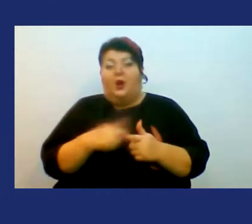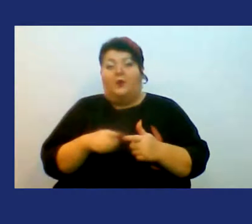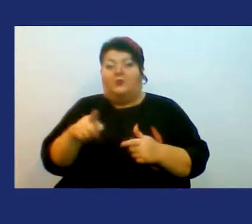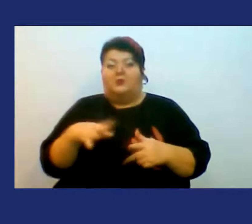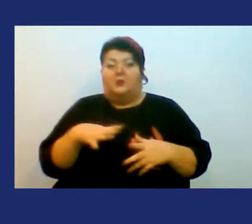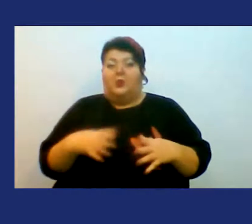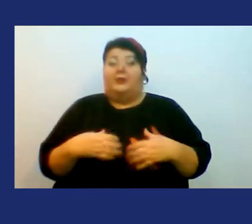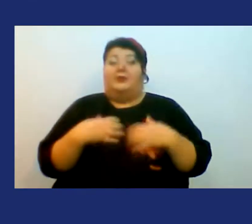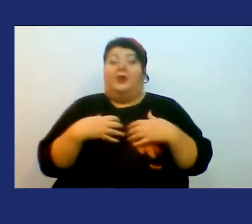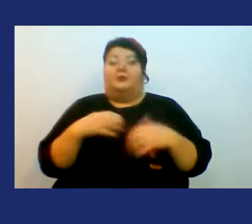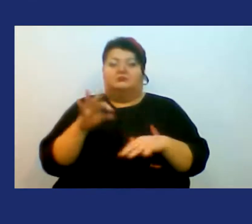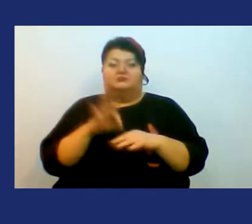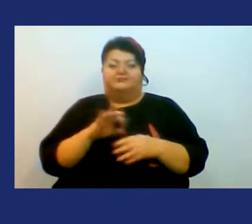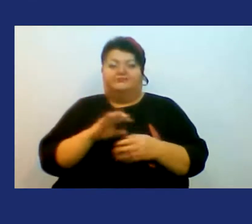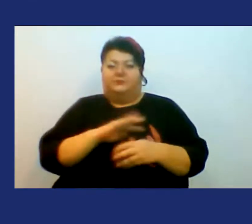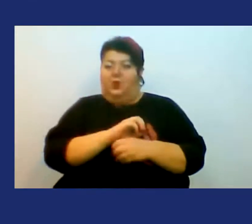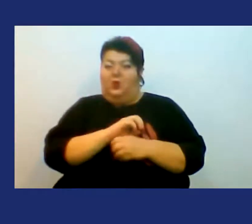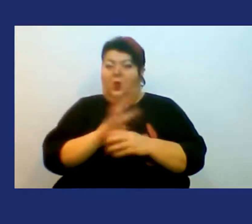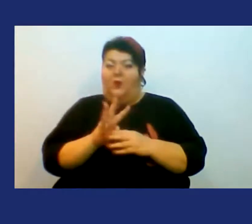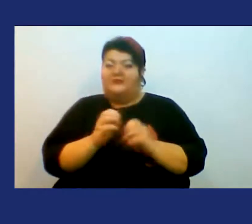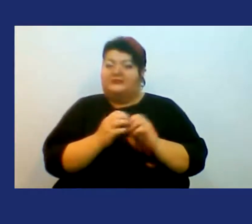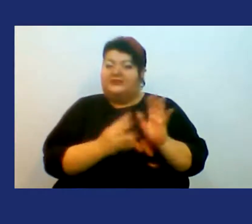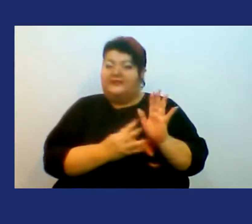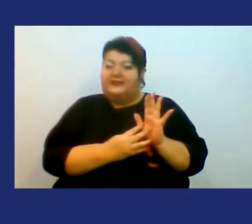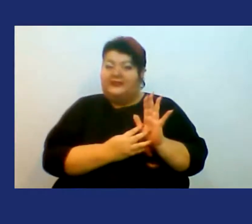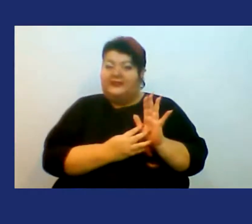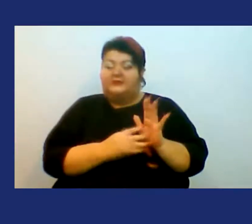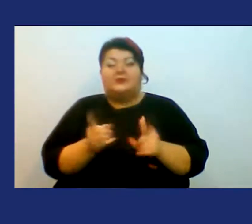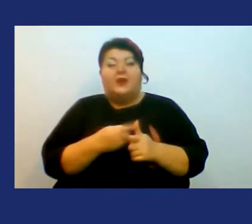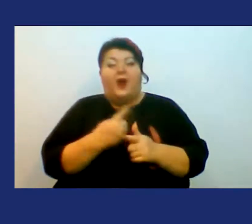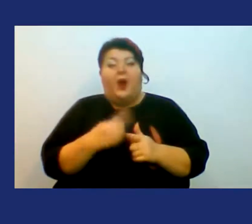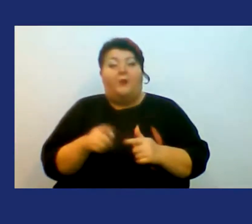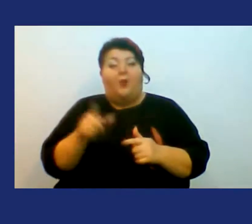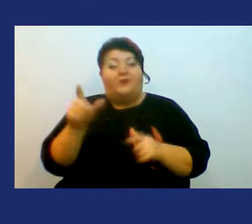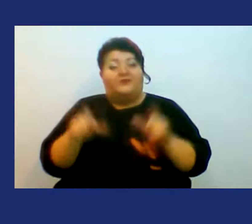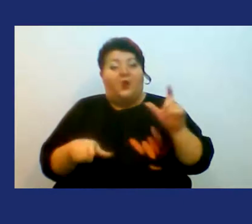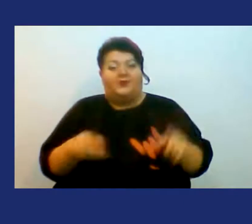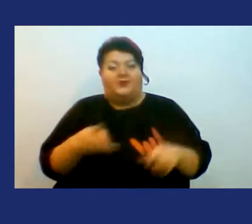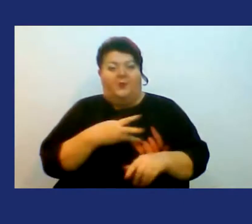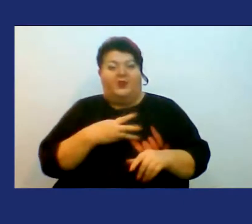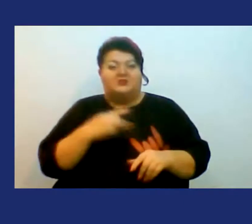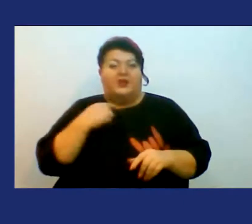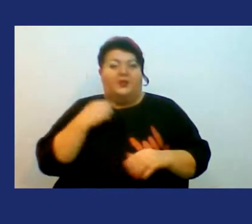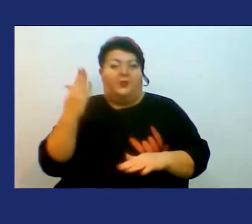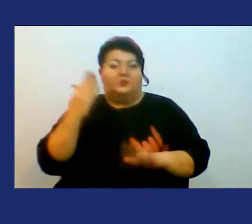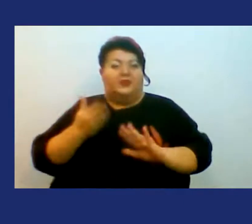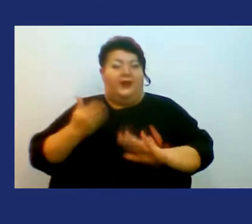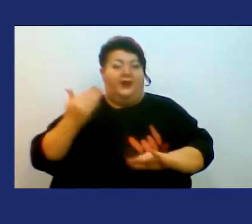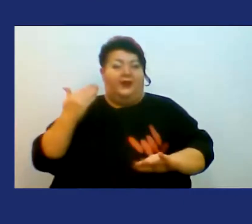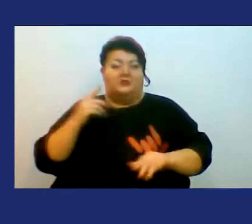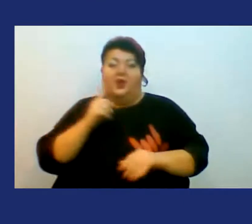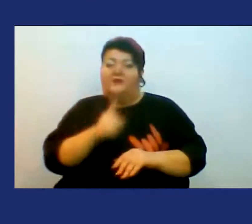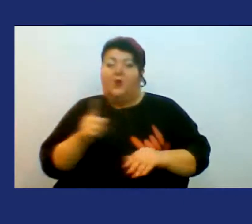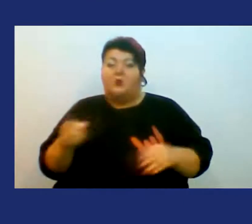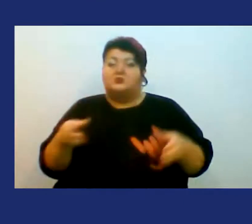in America has different rules about early and absentee voting, but we've been working on early voting since October 20th